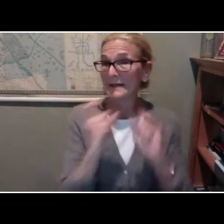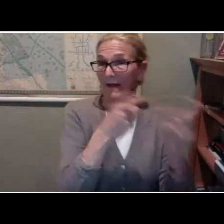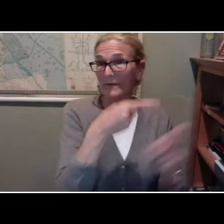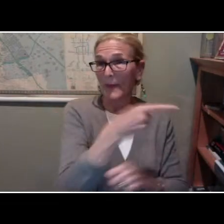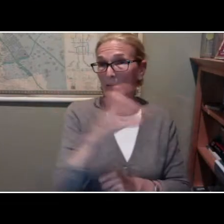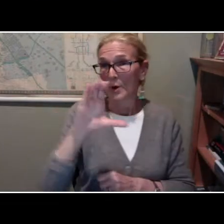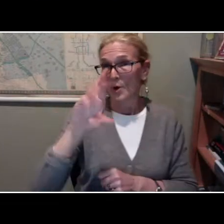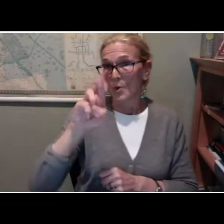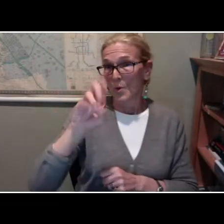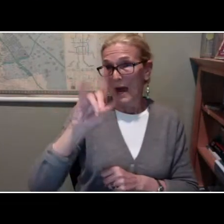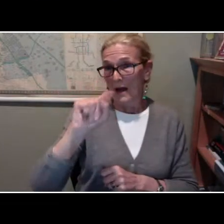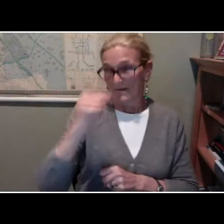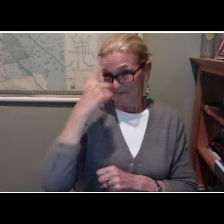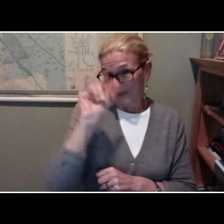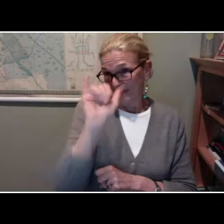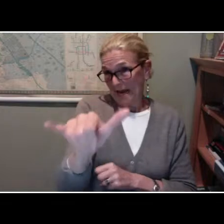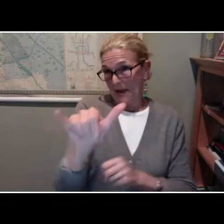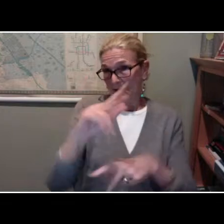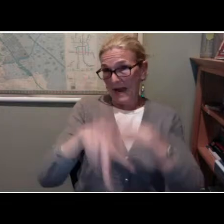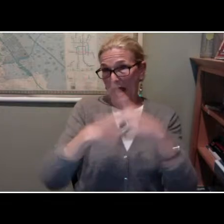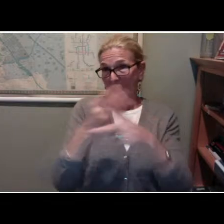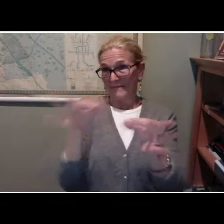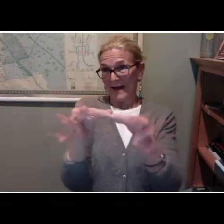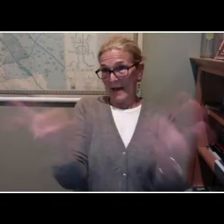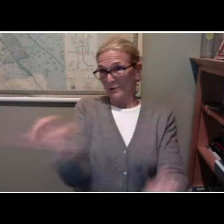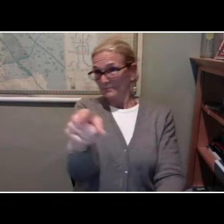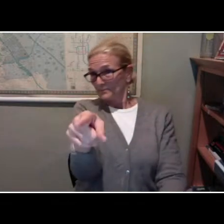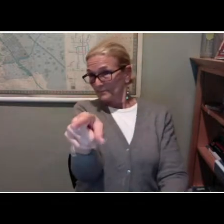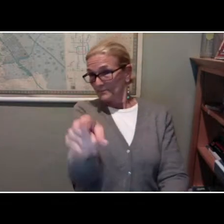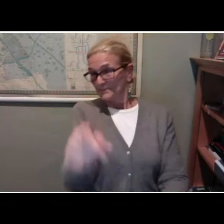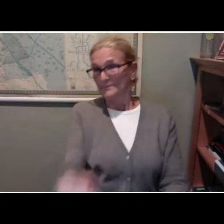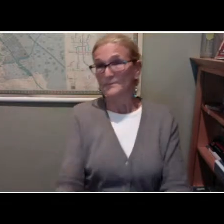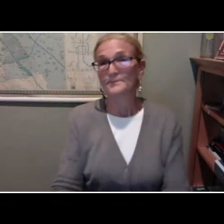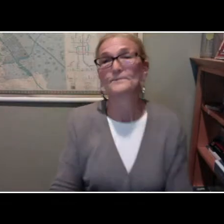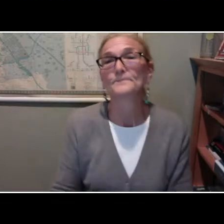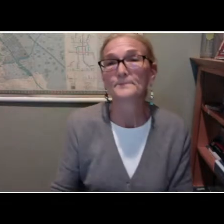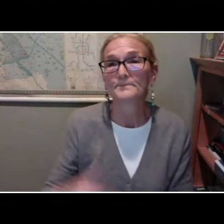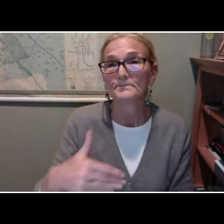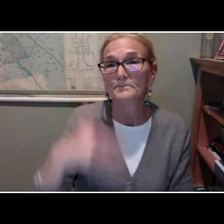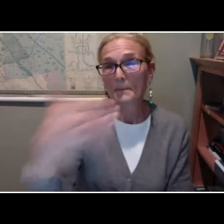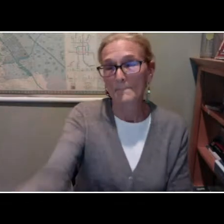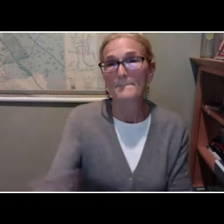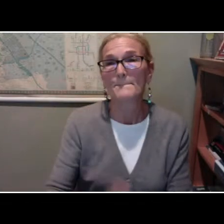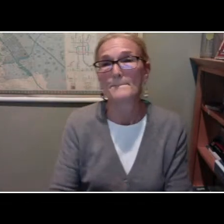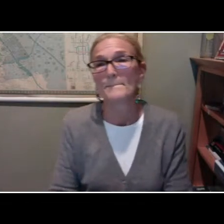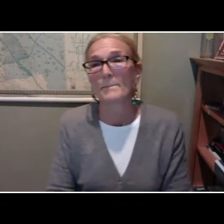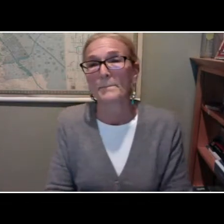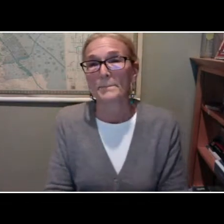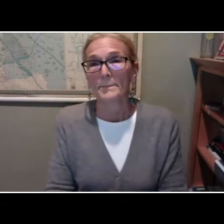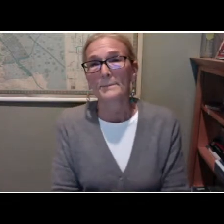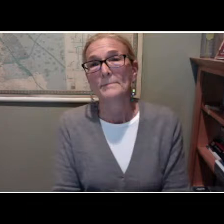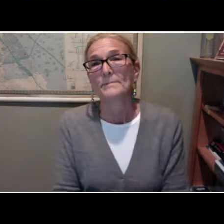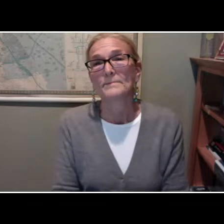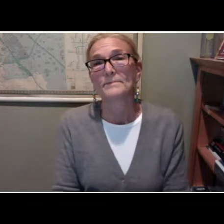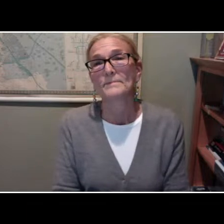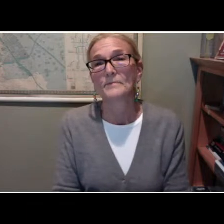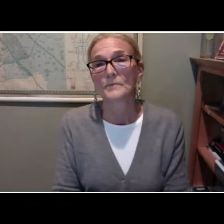understanding what a deaf child needs is language acquisition. I do give them credit for the type of wording they're